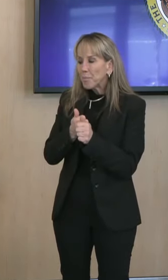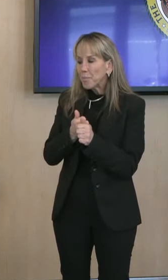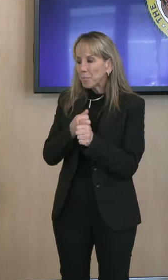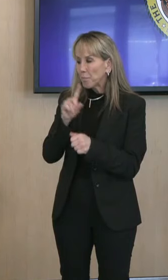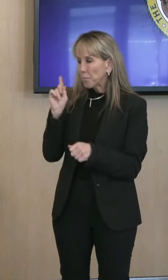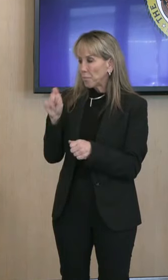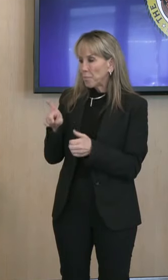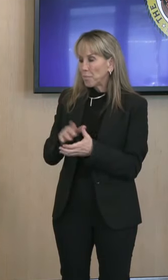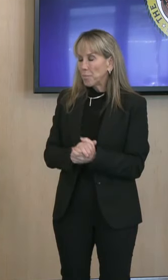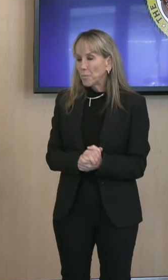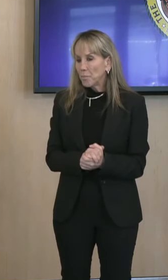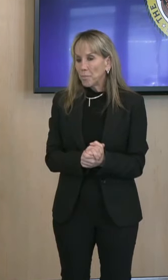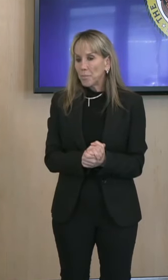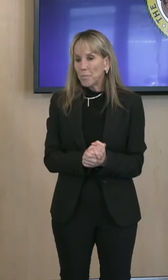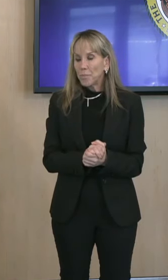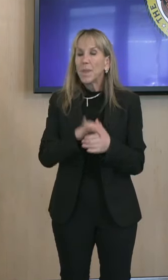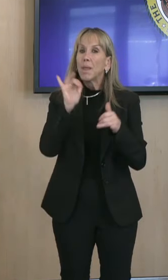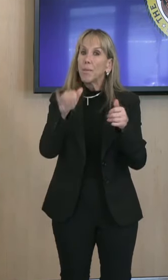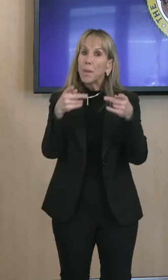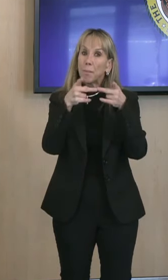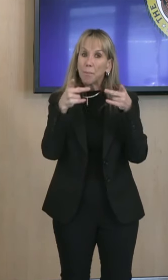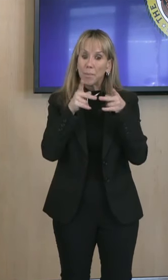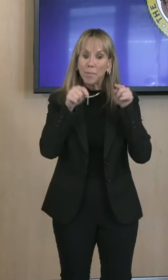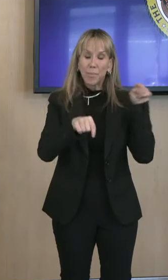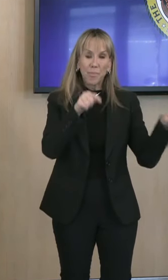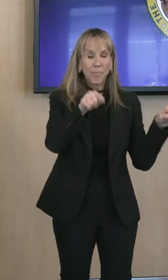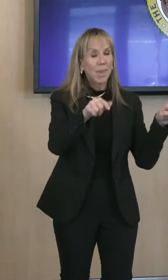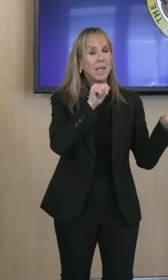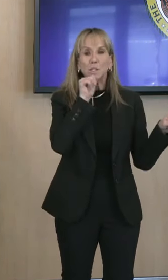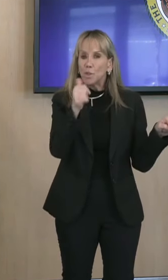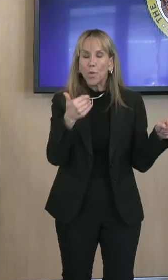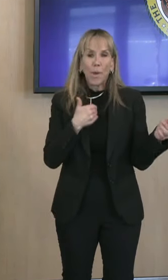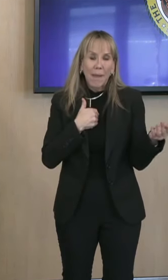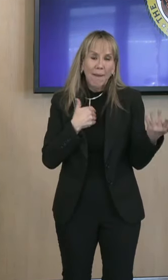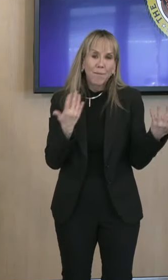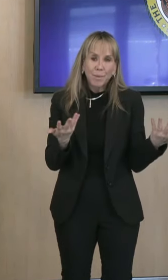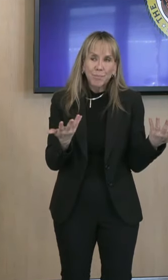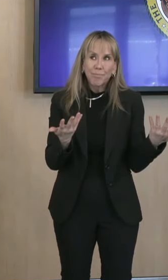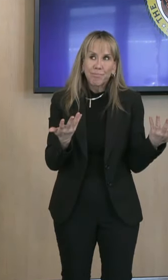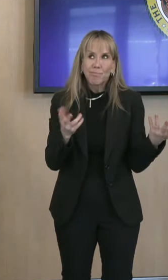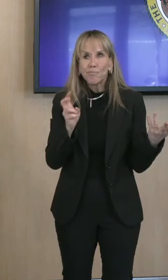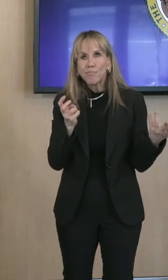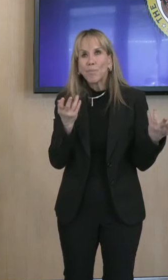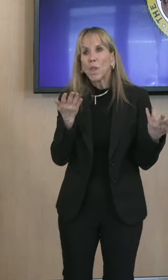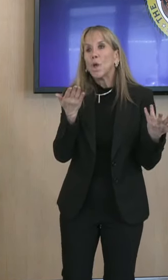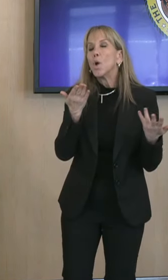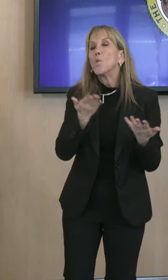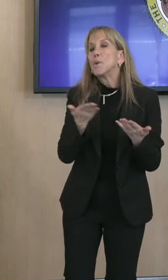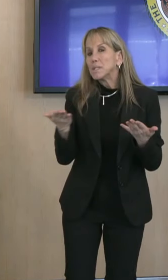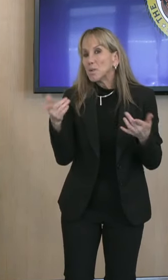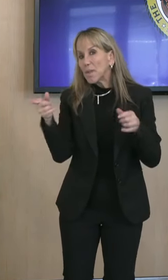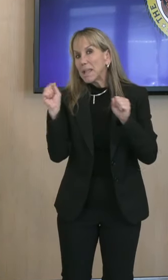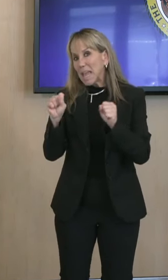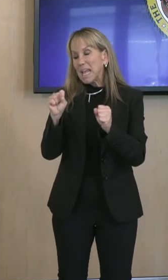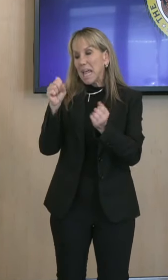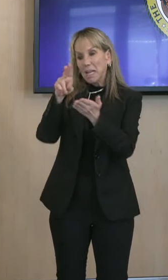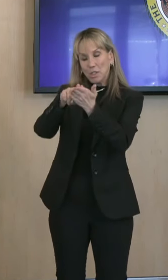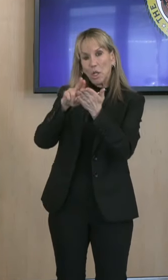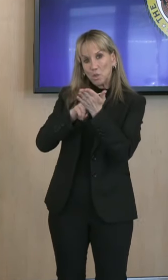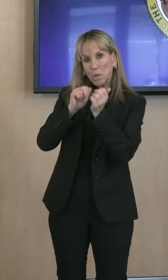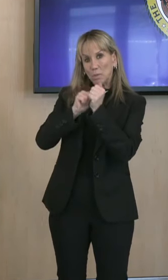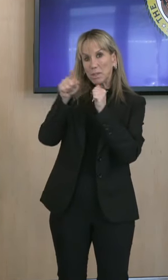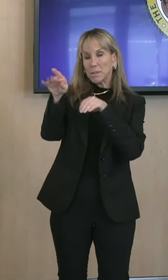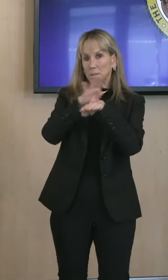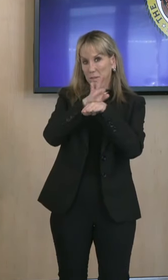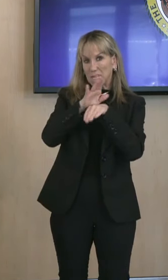facilities that, I guess, don't have resources to contract out to commercial labs that